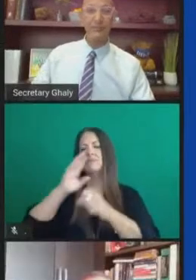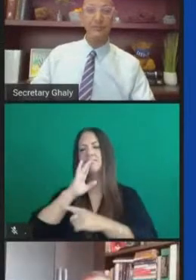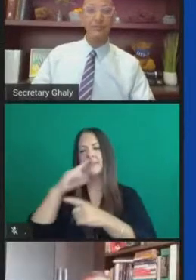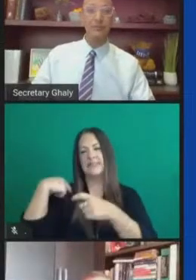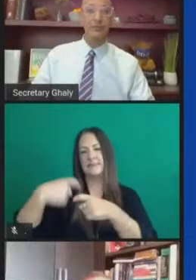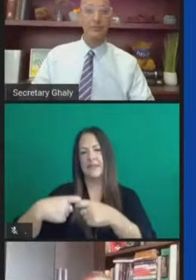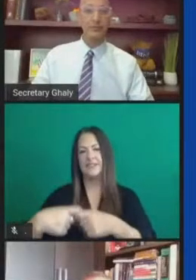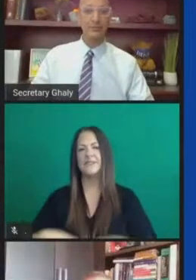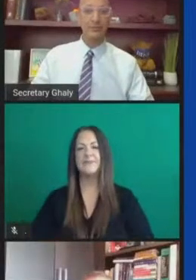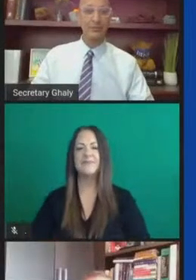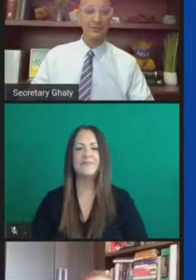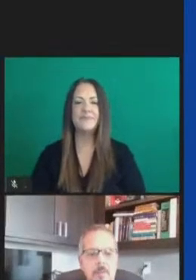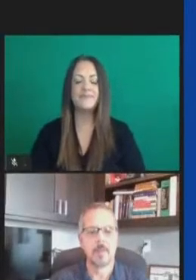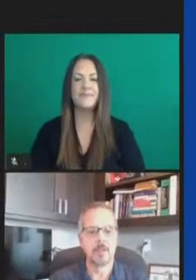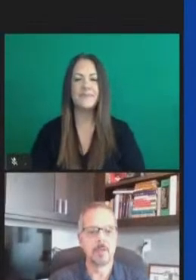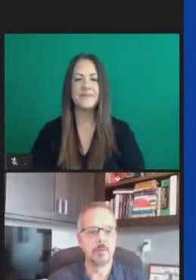Spanish.